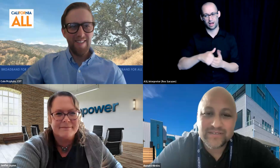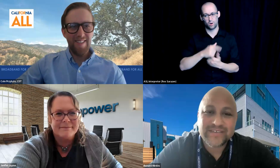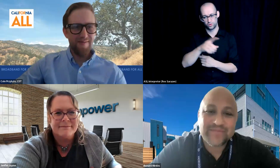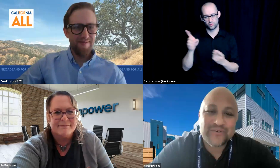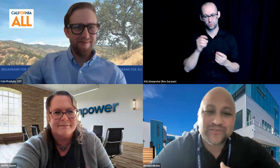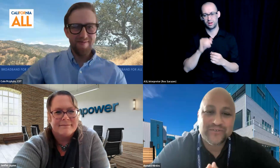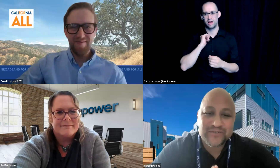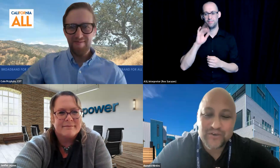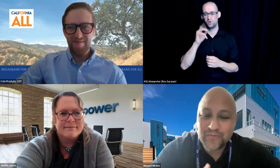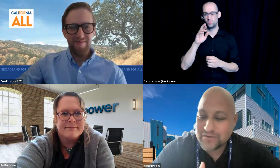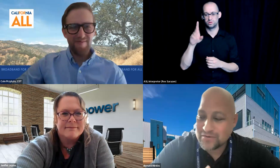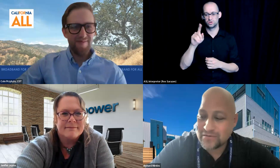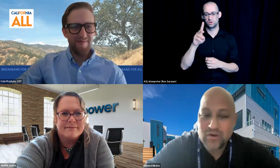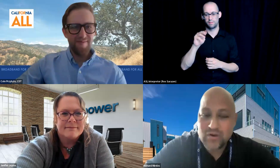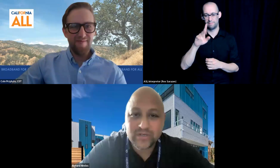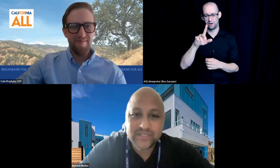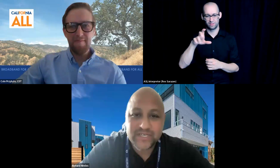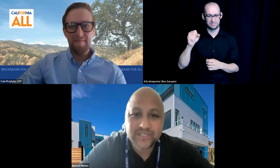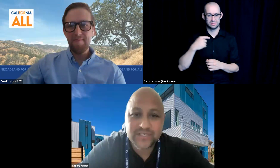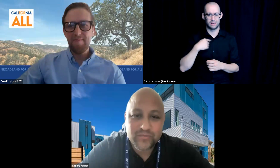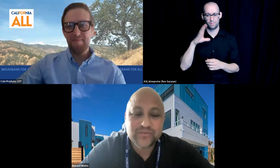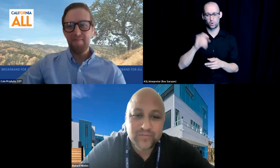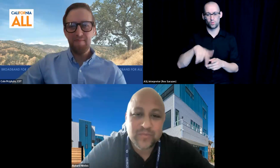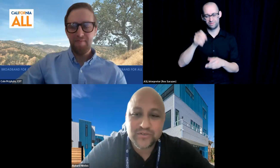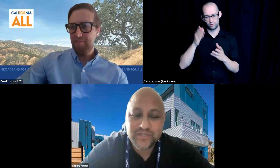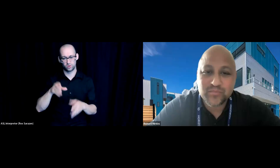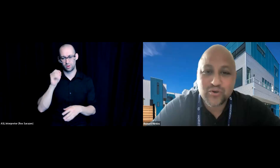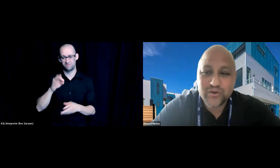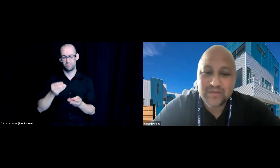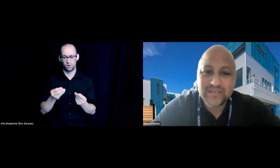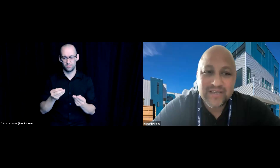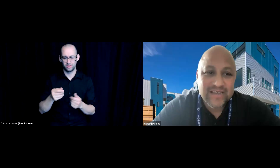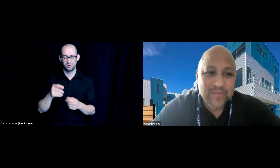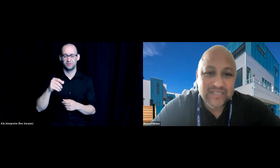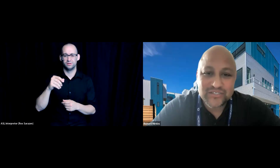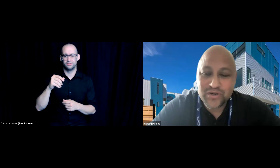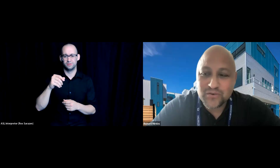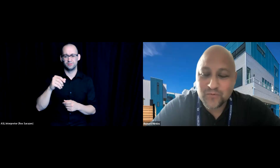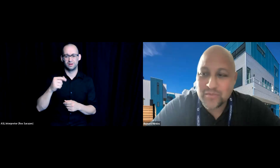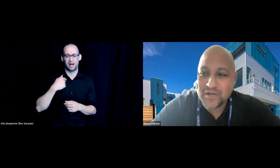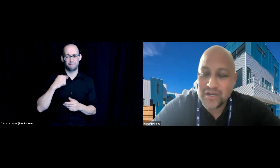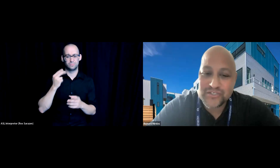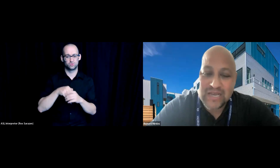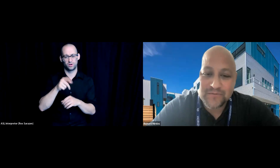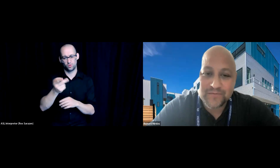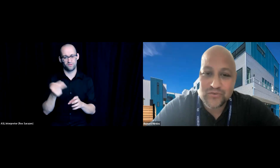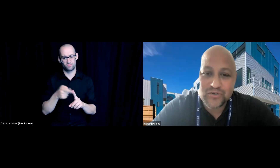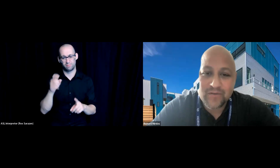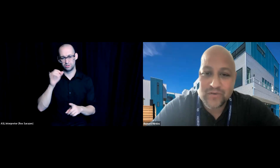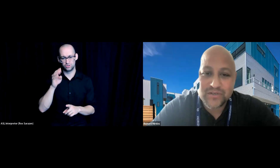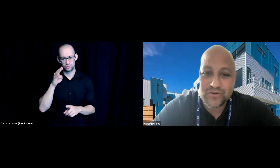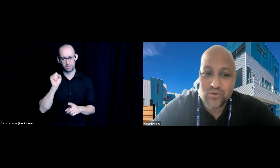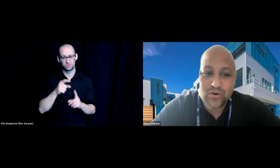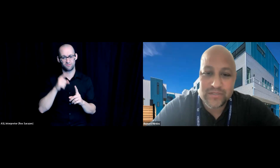Richard Morales. I'm also the co-founder of CROP Organization, Creating Restorative Opportunities in Programs. I'm actually joining you from the Jobs for the